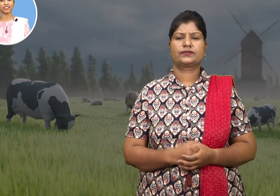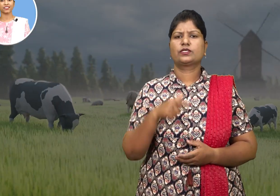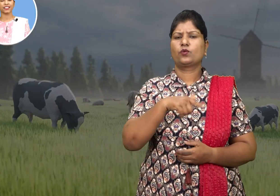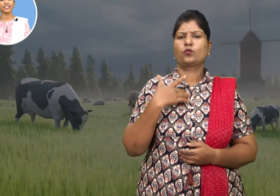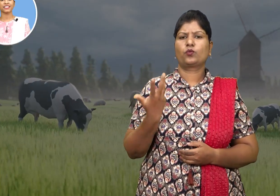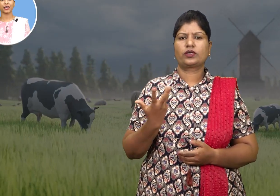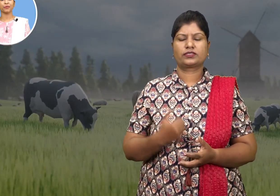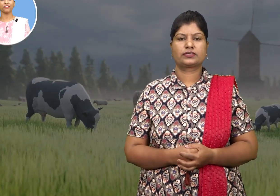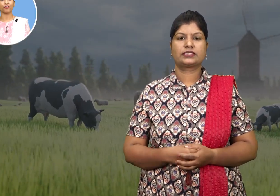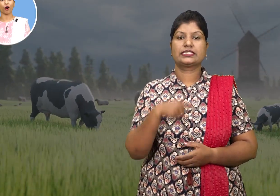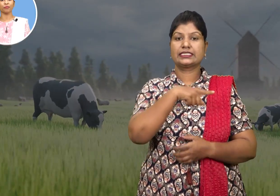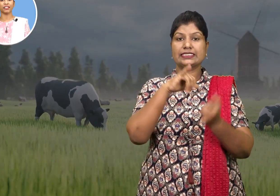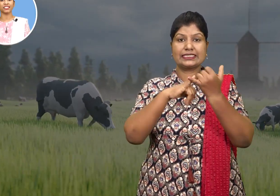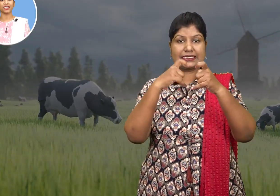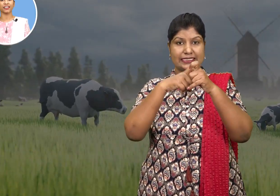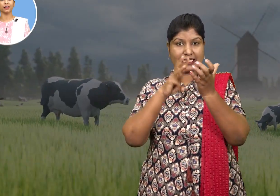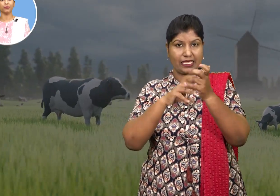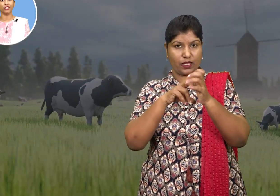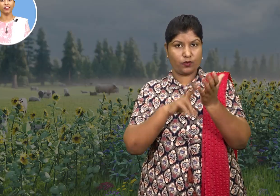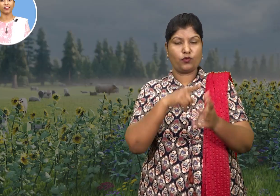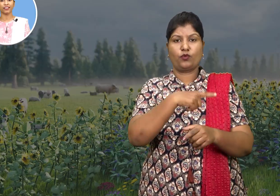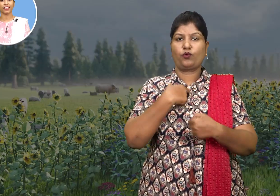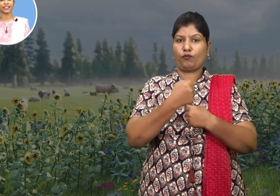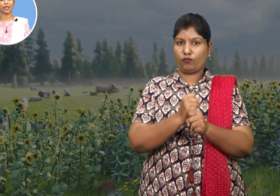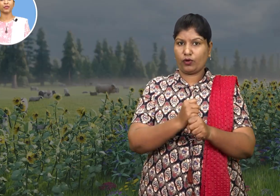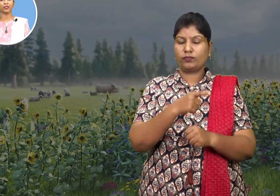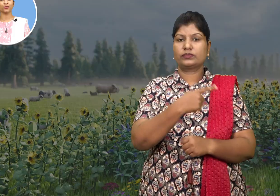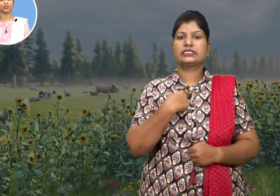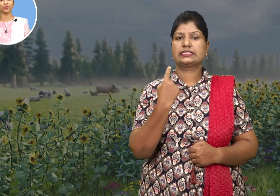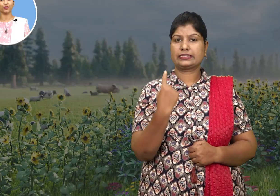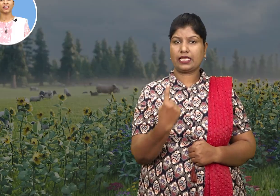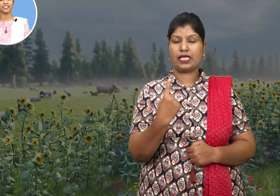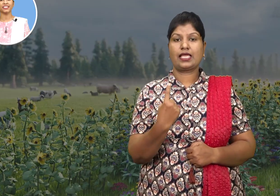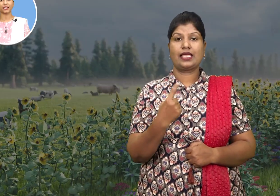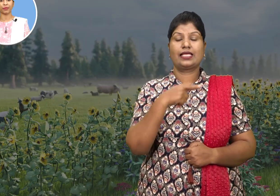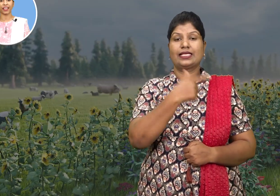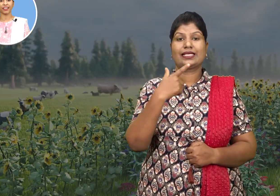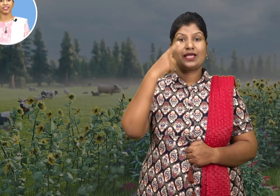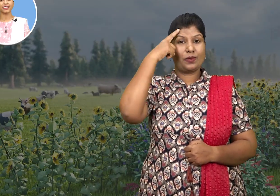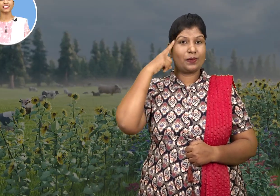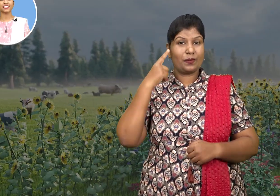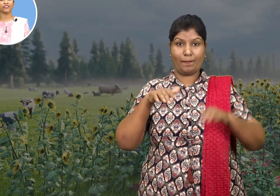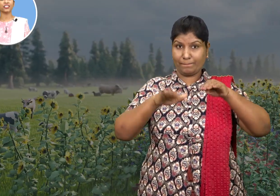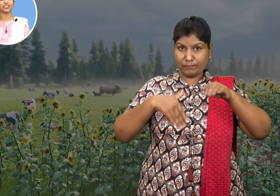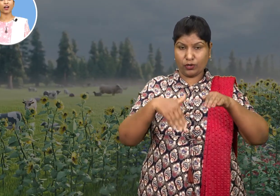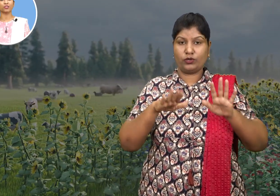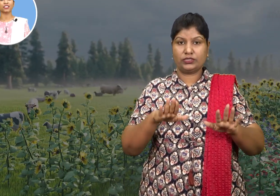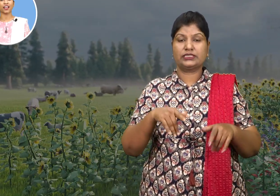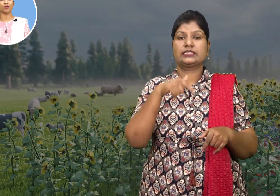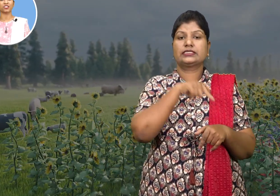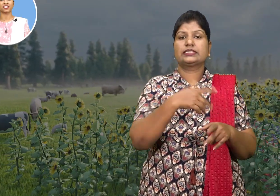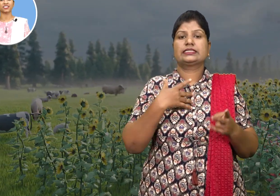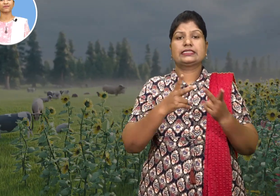because semen from a single bull can be used to inseminate several